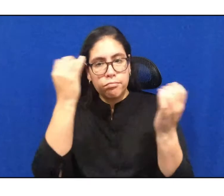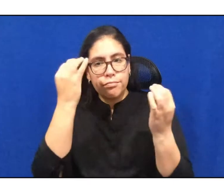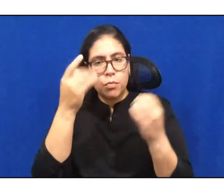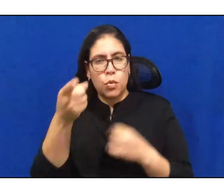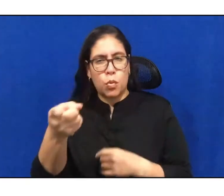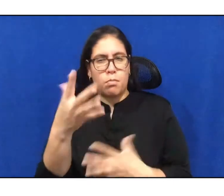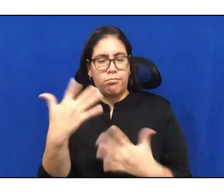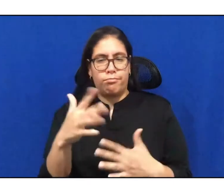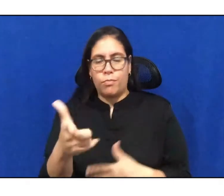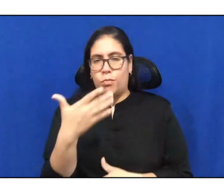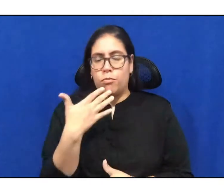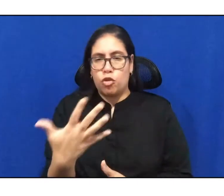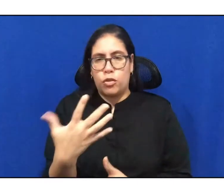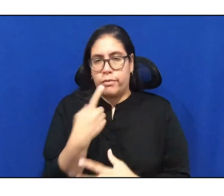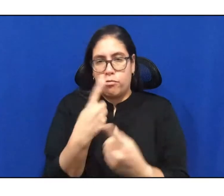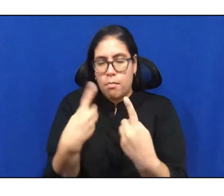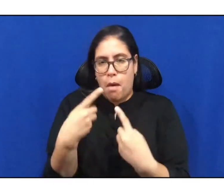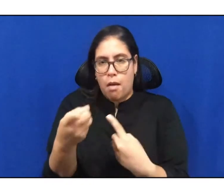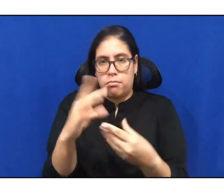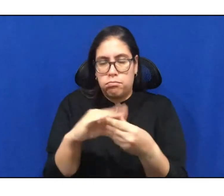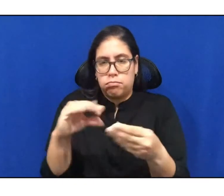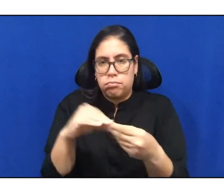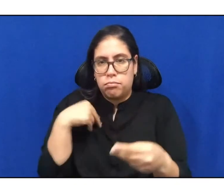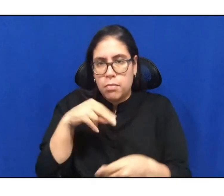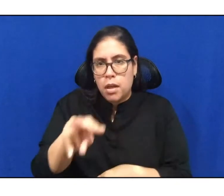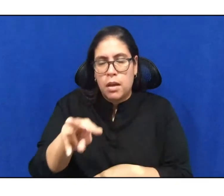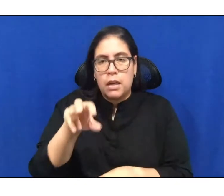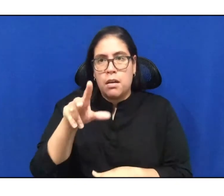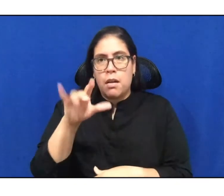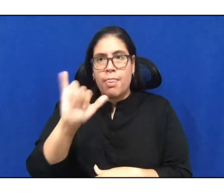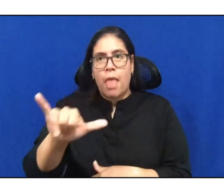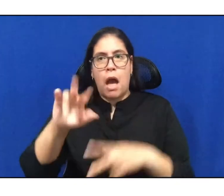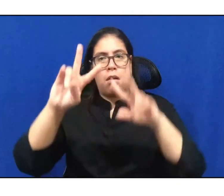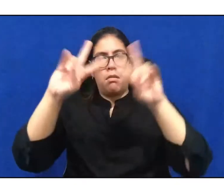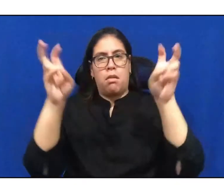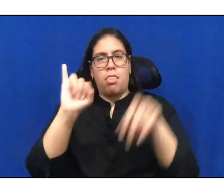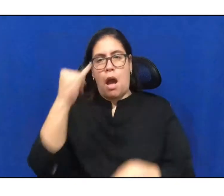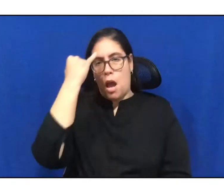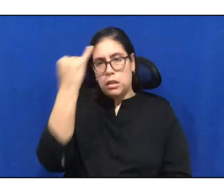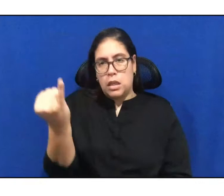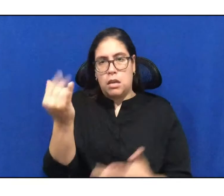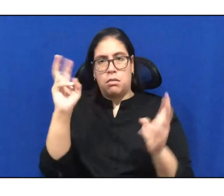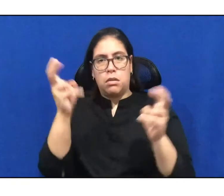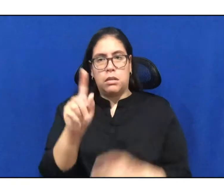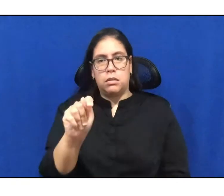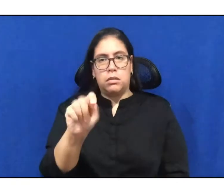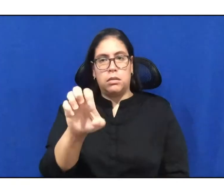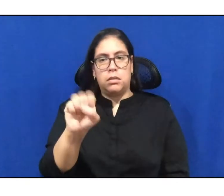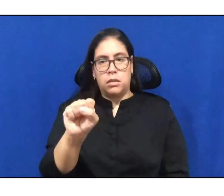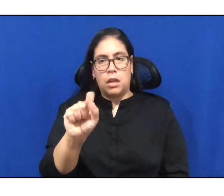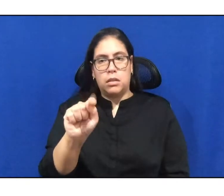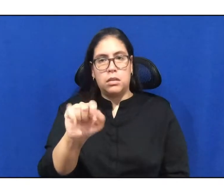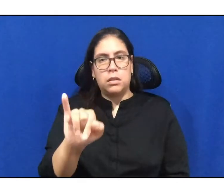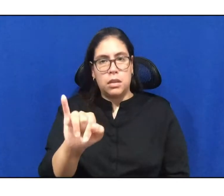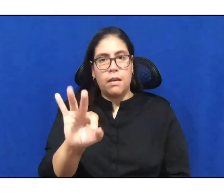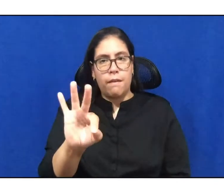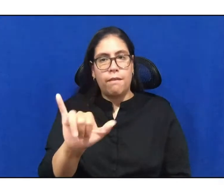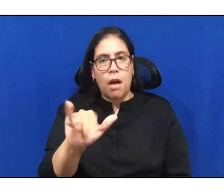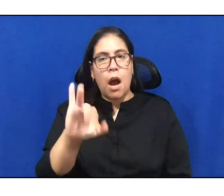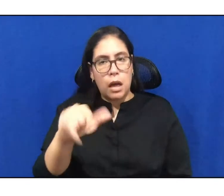response only brings it home, is the idea of testifying. And the men who murdered